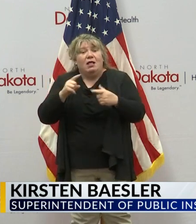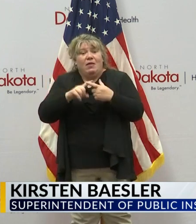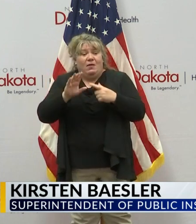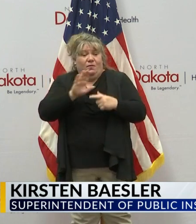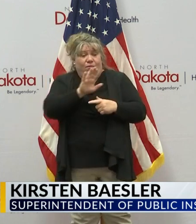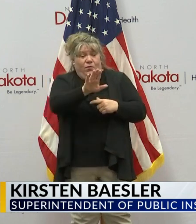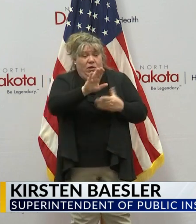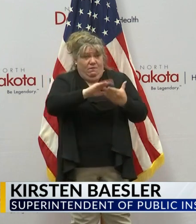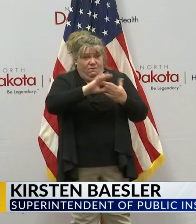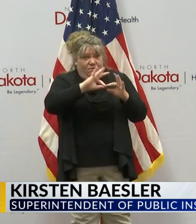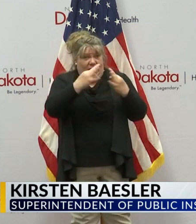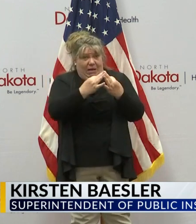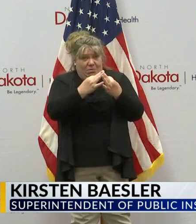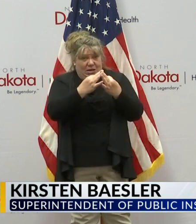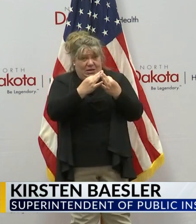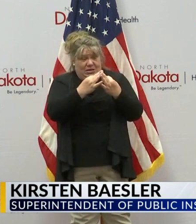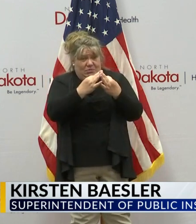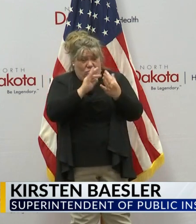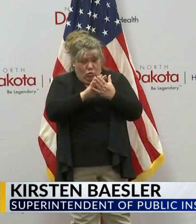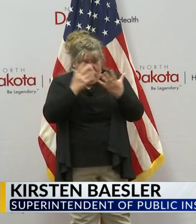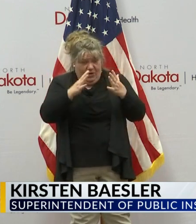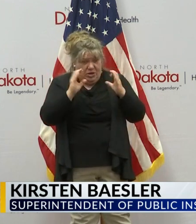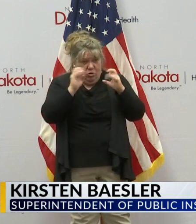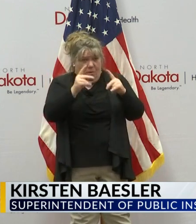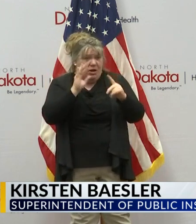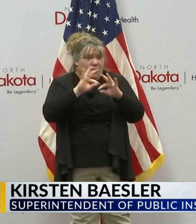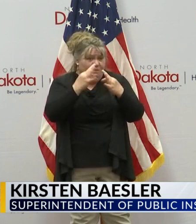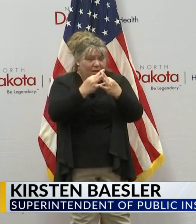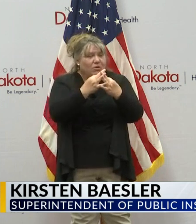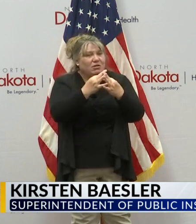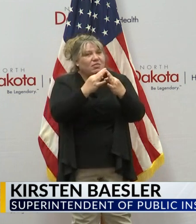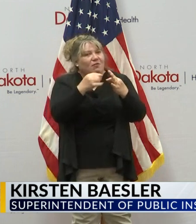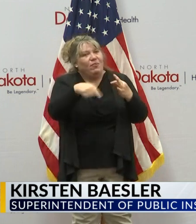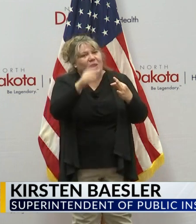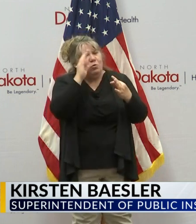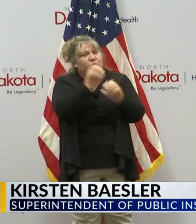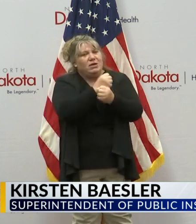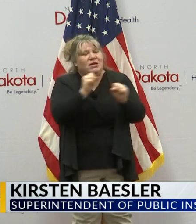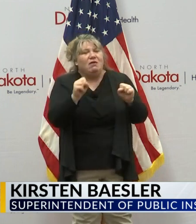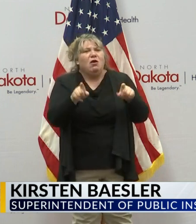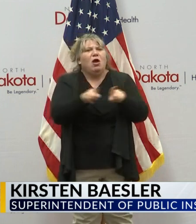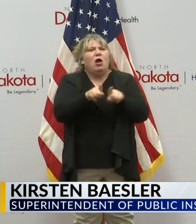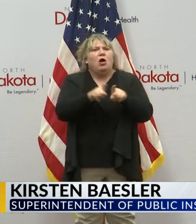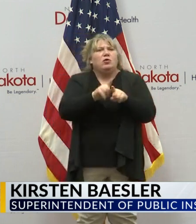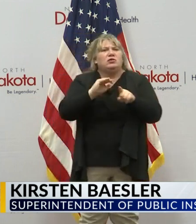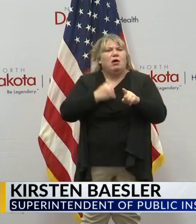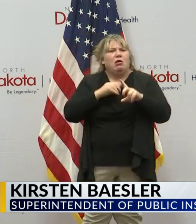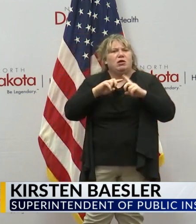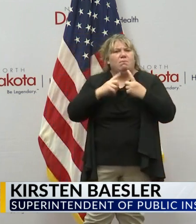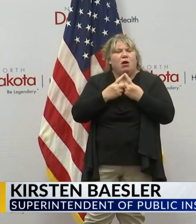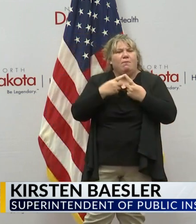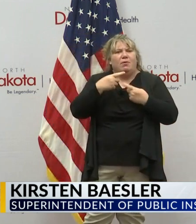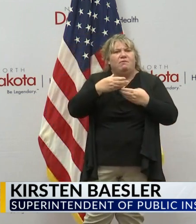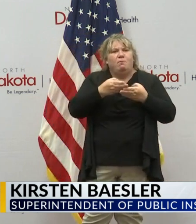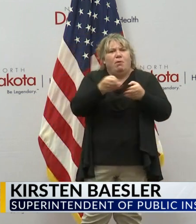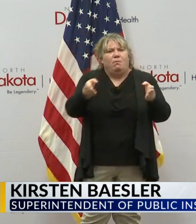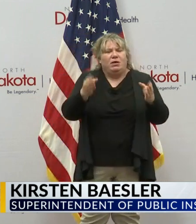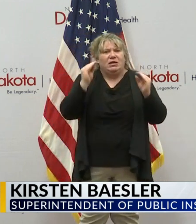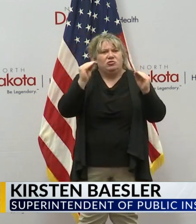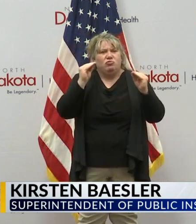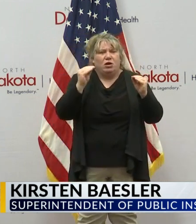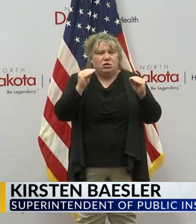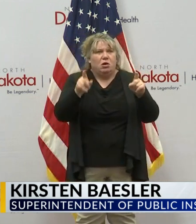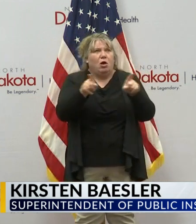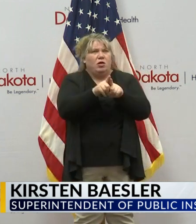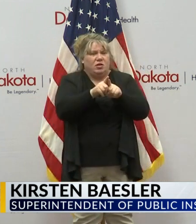will remain safe. And we will also address, our department is also working on the ever important question that I know comes to